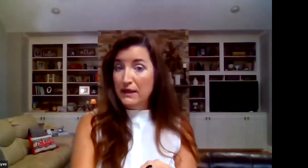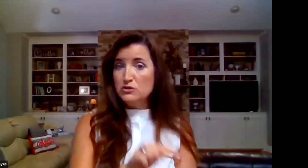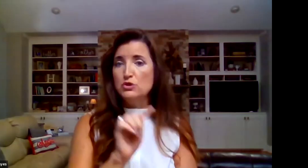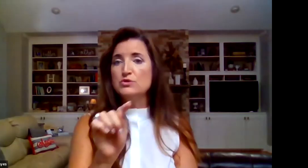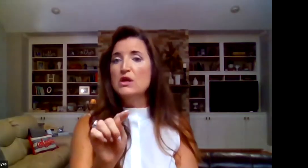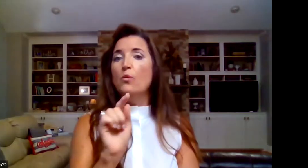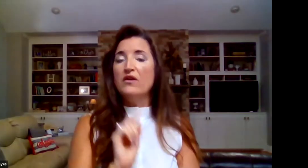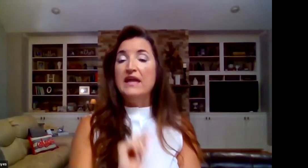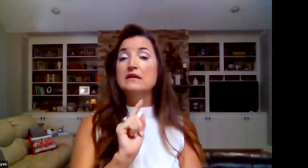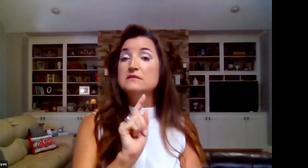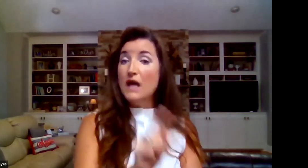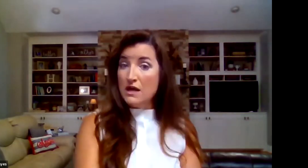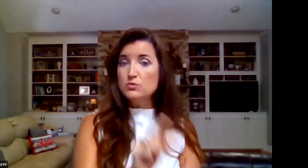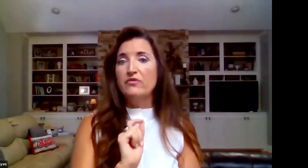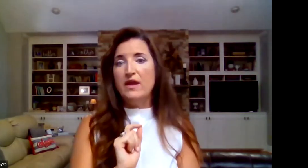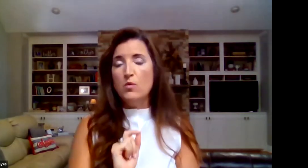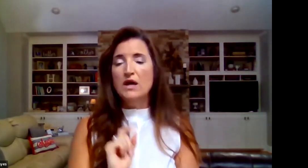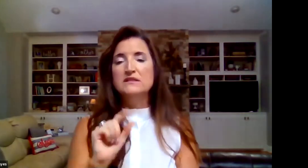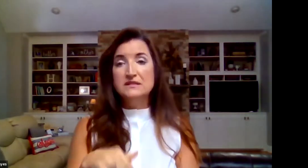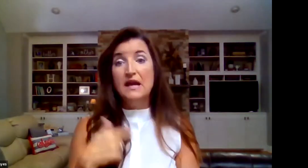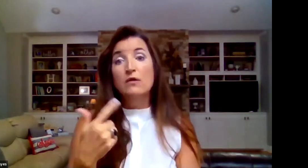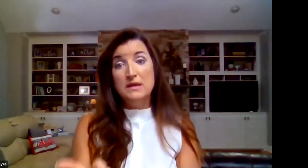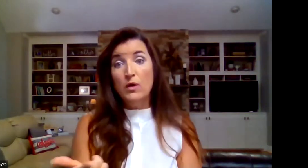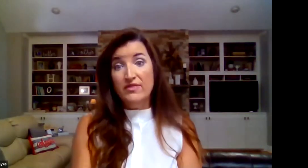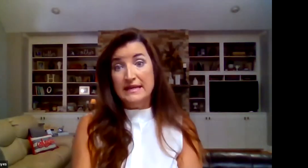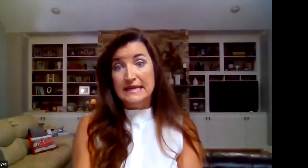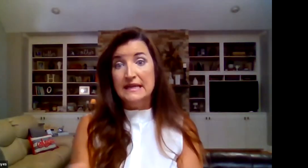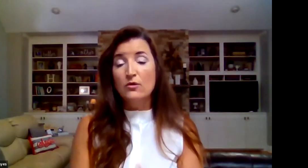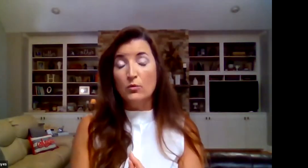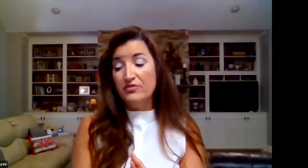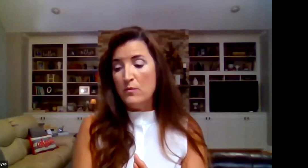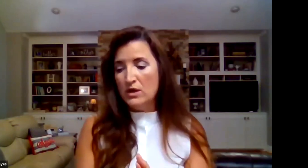iPad with pictures where they could touch what they wanted to tell me